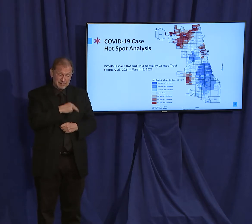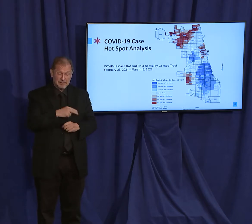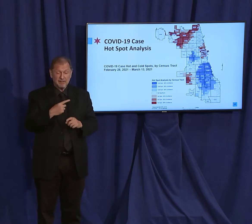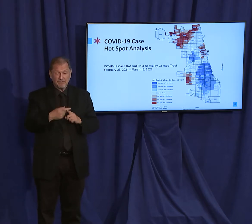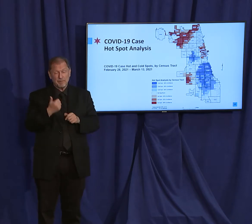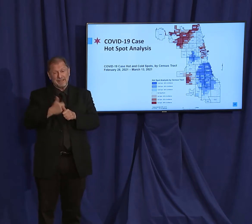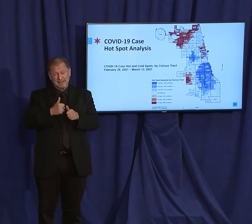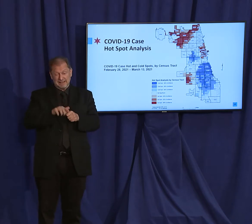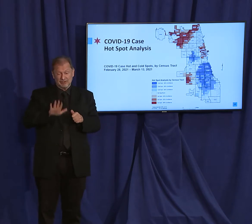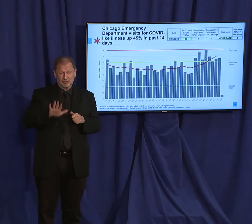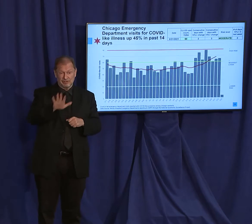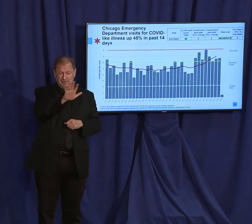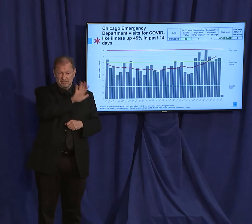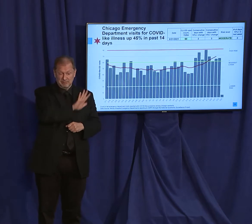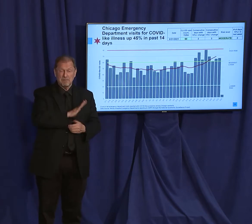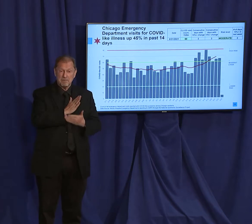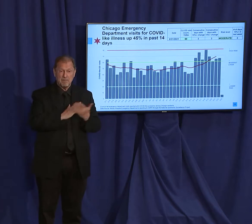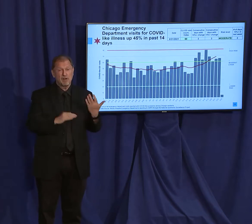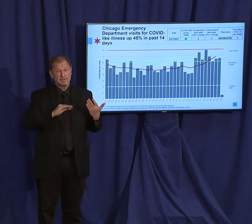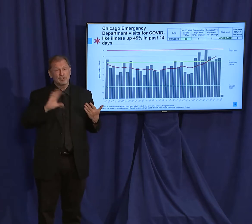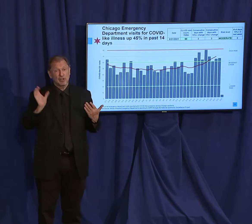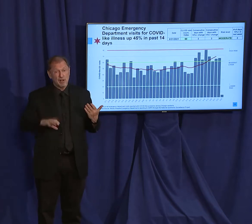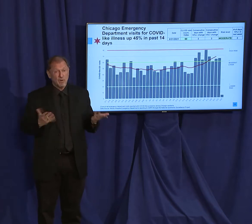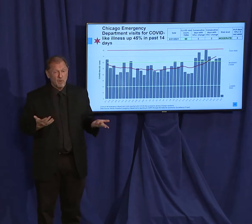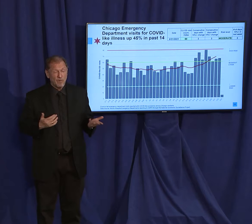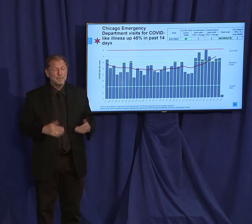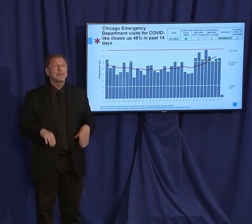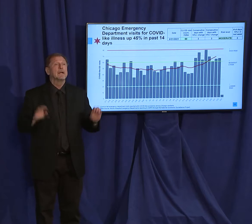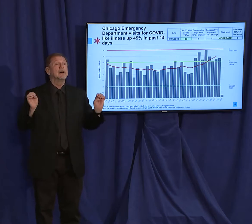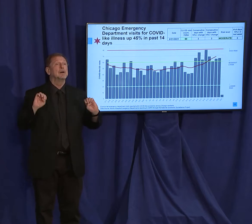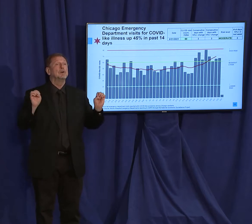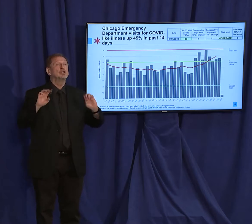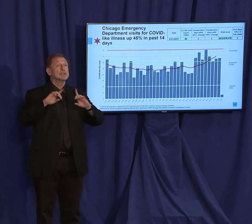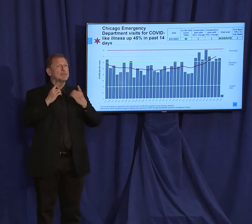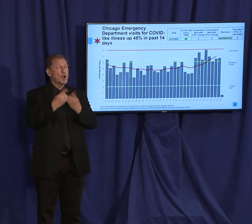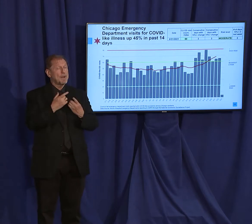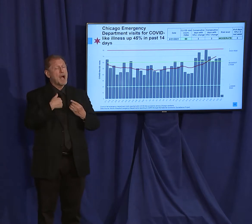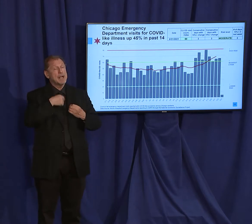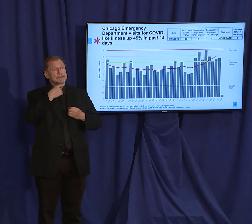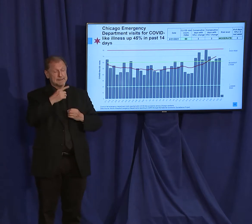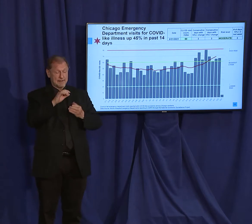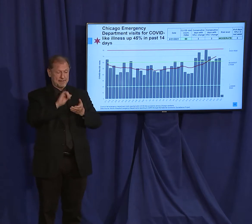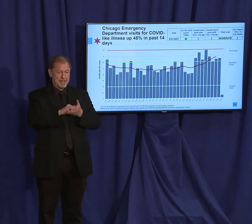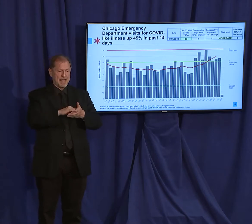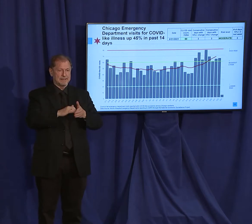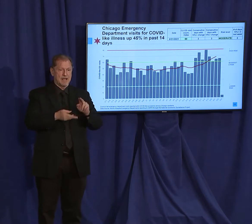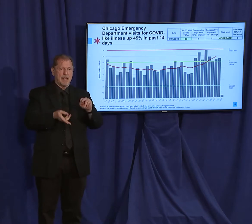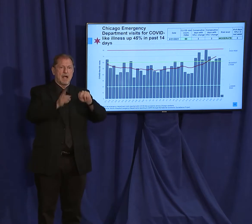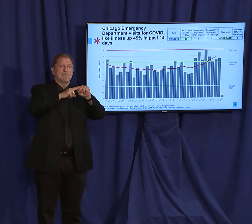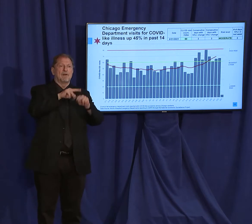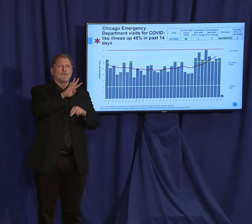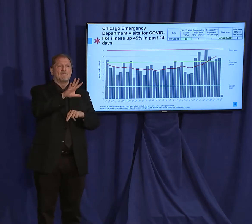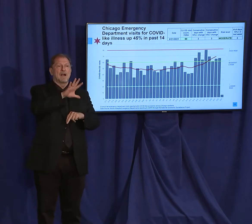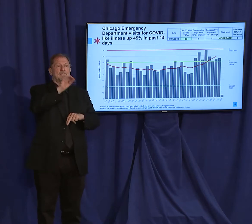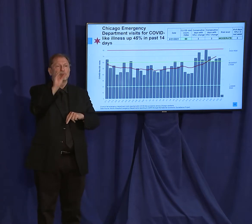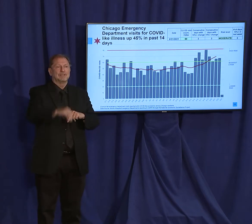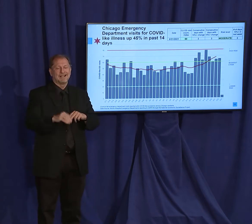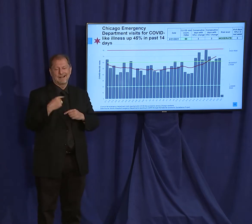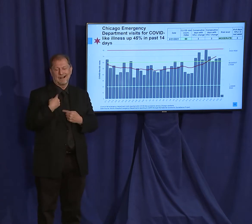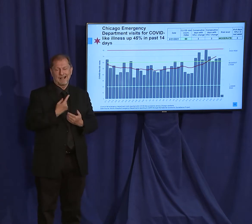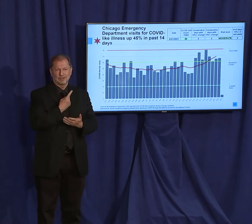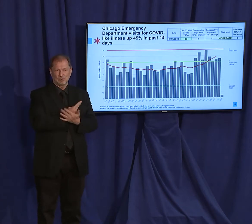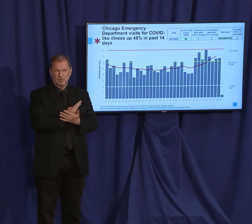of Chicago. Our emergency department visits, like I said, are up 45% in the past 14